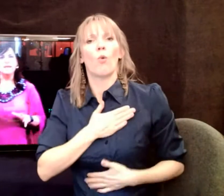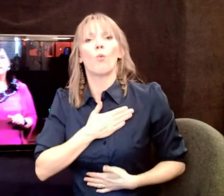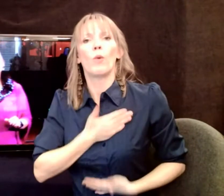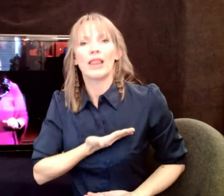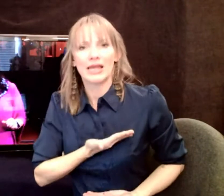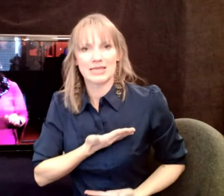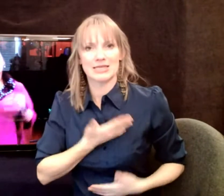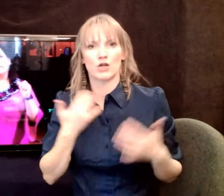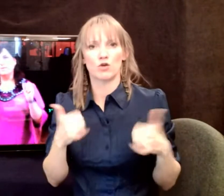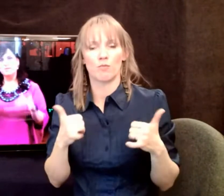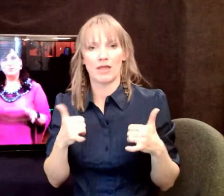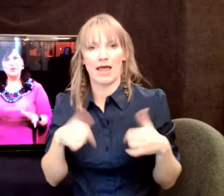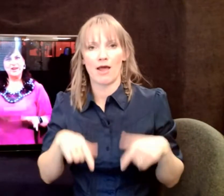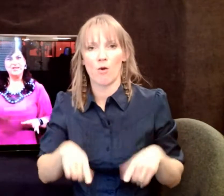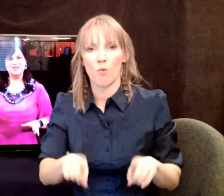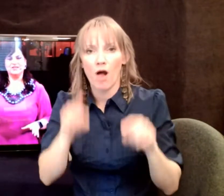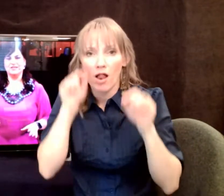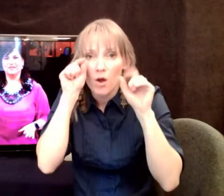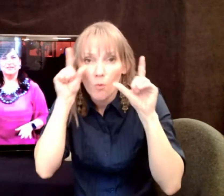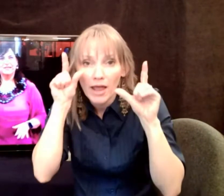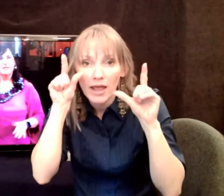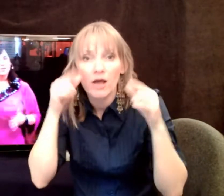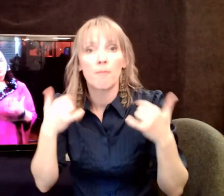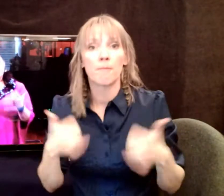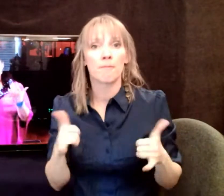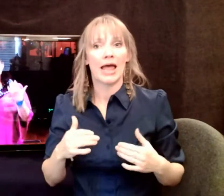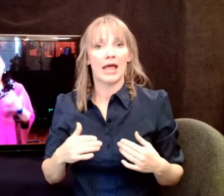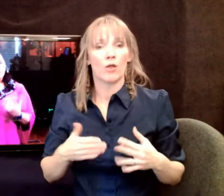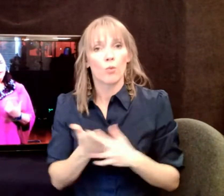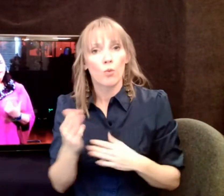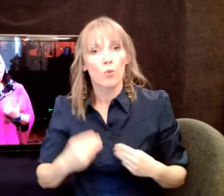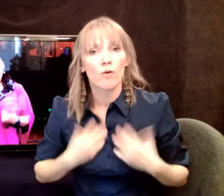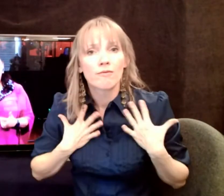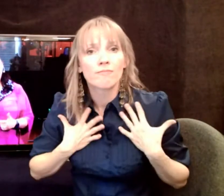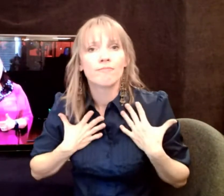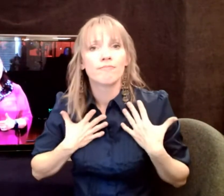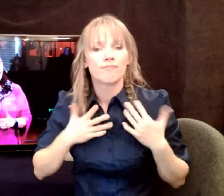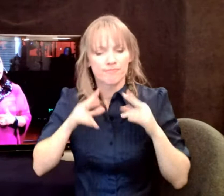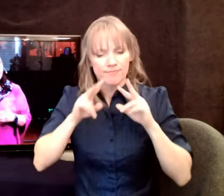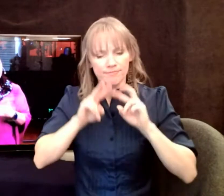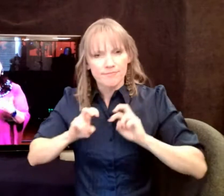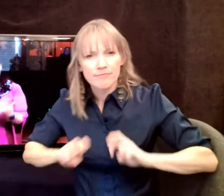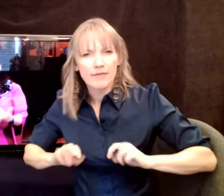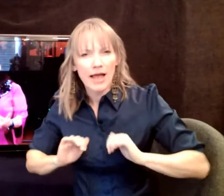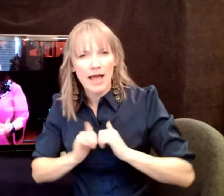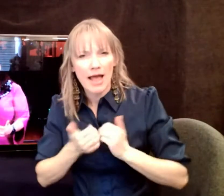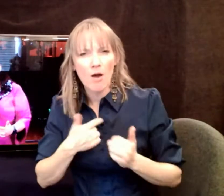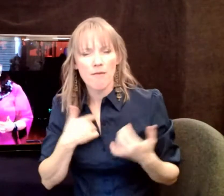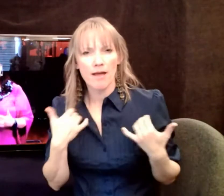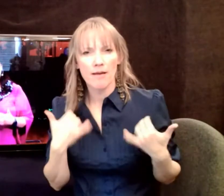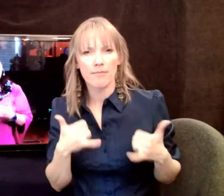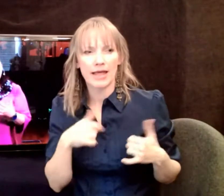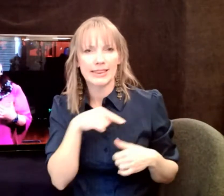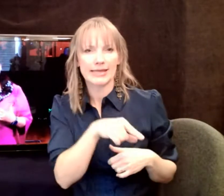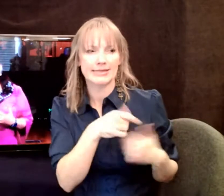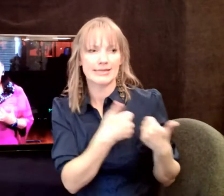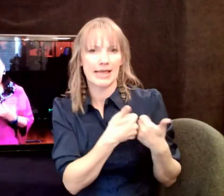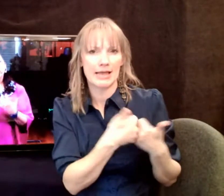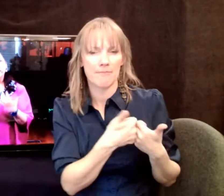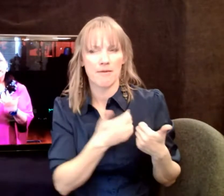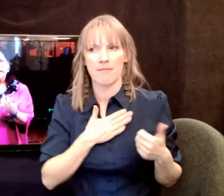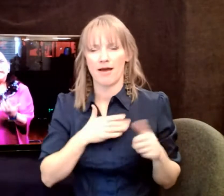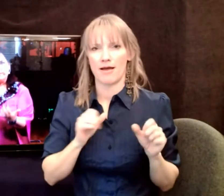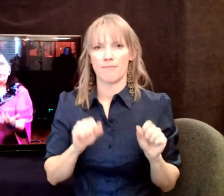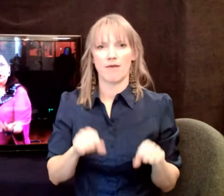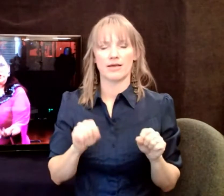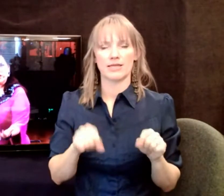play from inspiration, to be introspective about how I'm playing this part of my game, my possibility that's